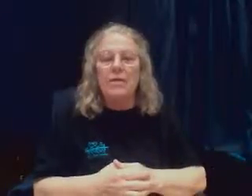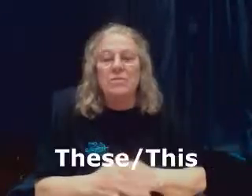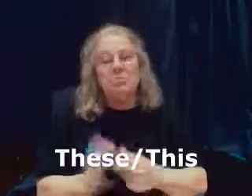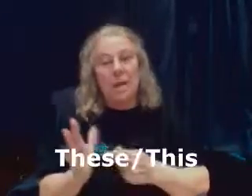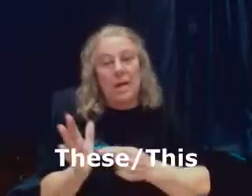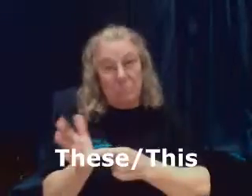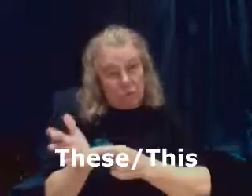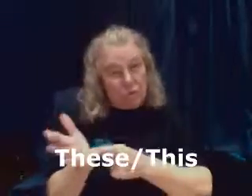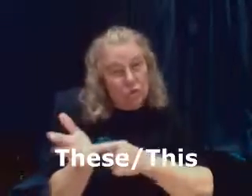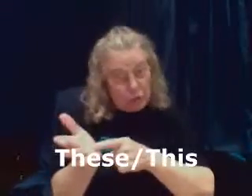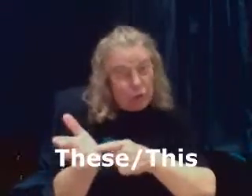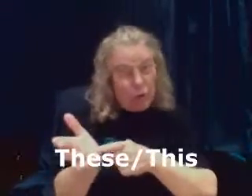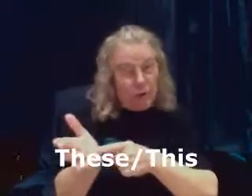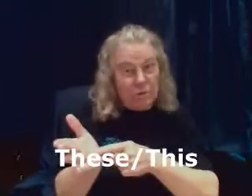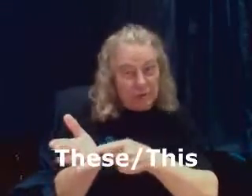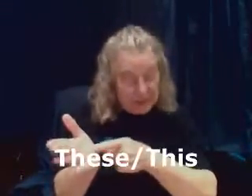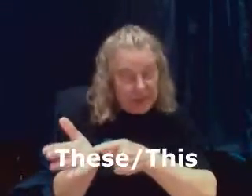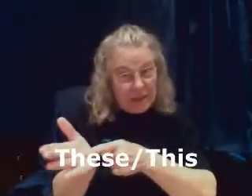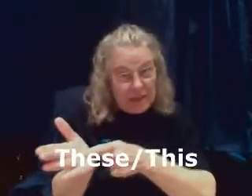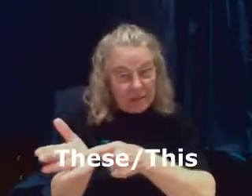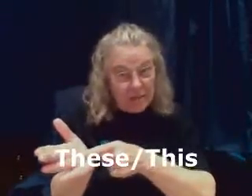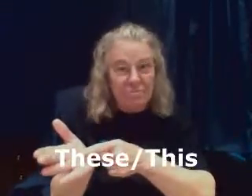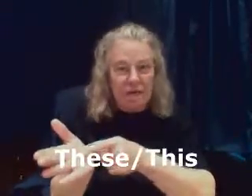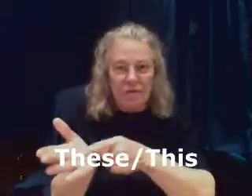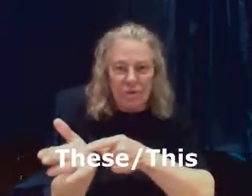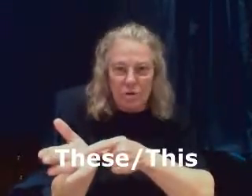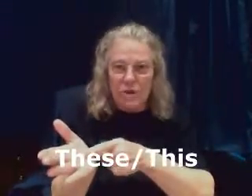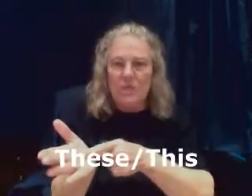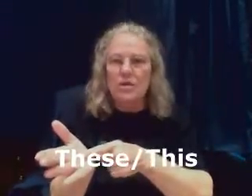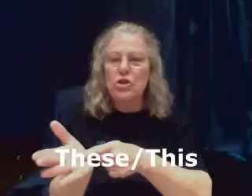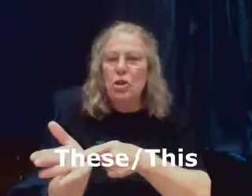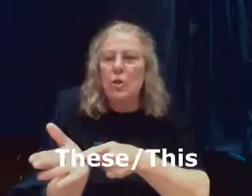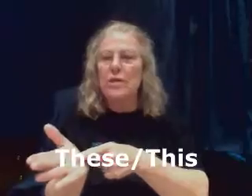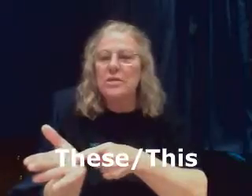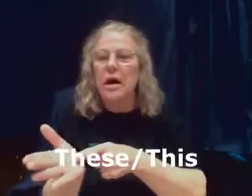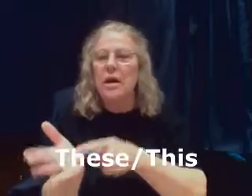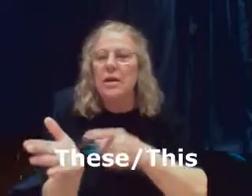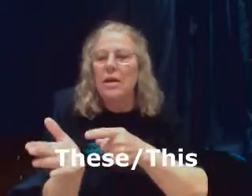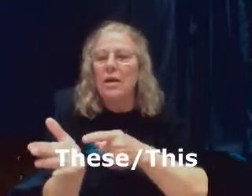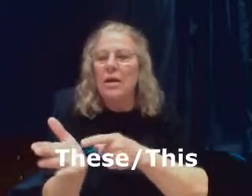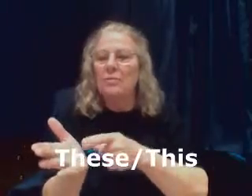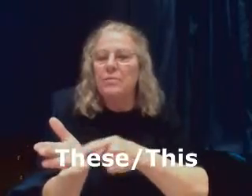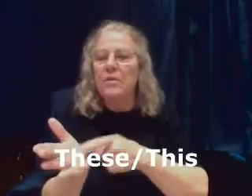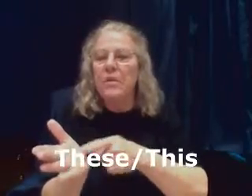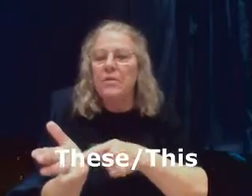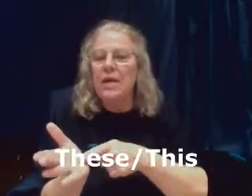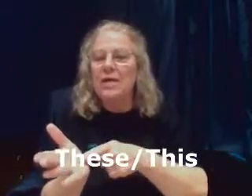These, and you're just going to point. Do you see these? It's a showing sign.